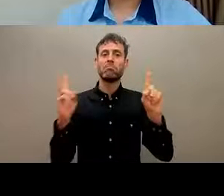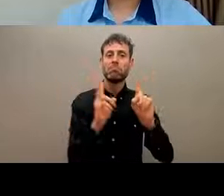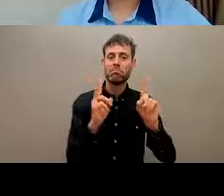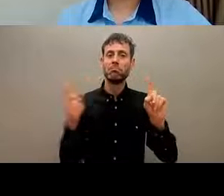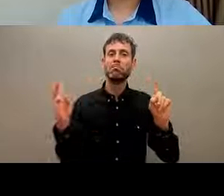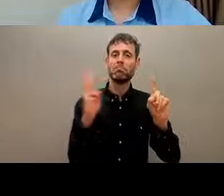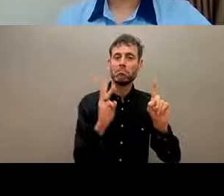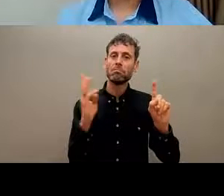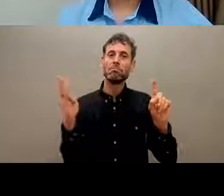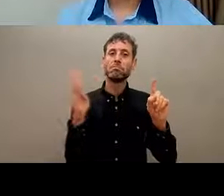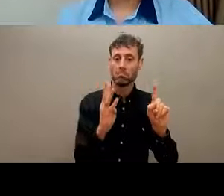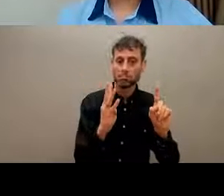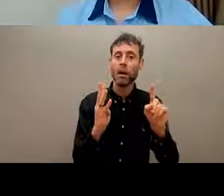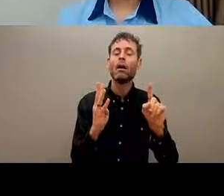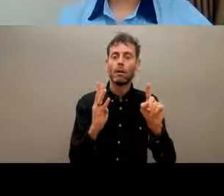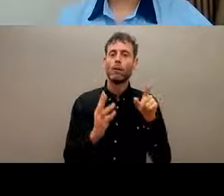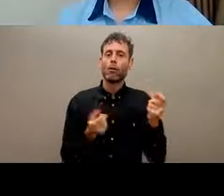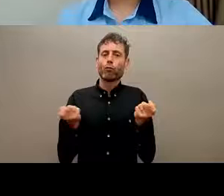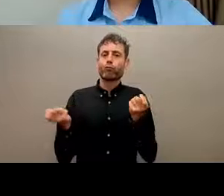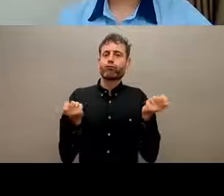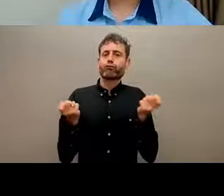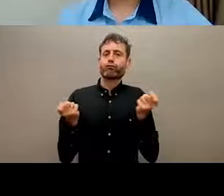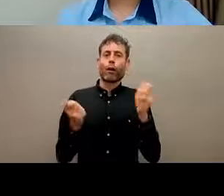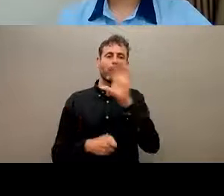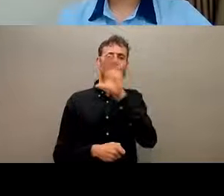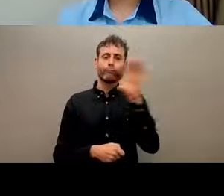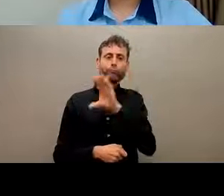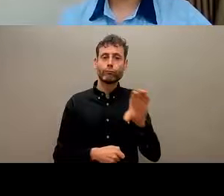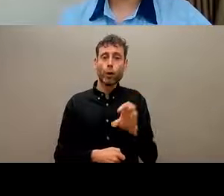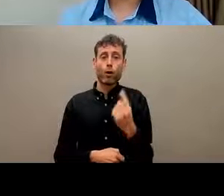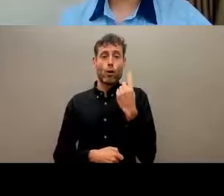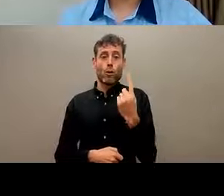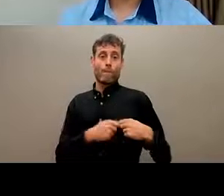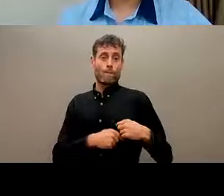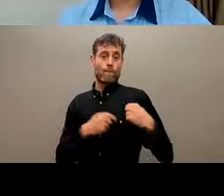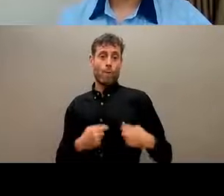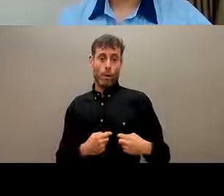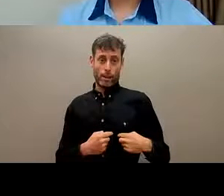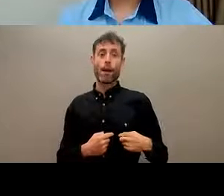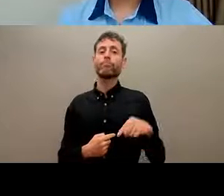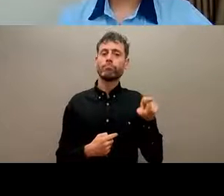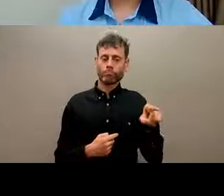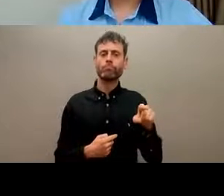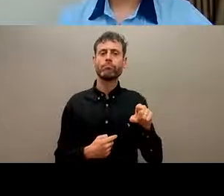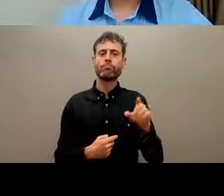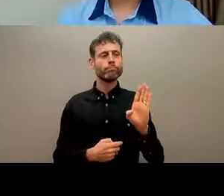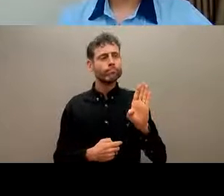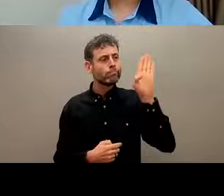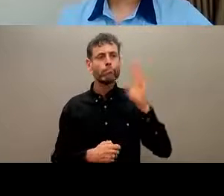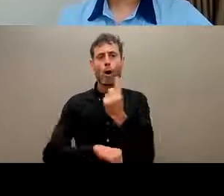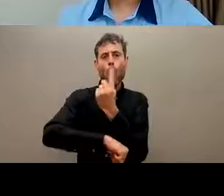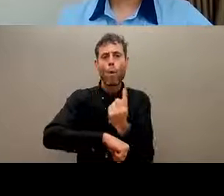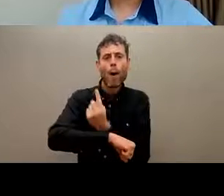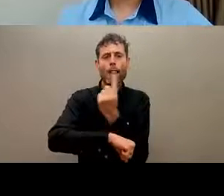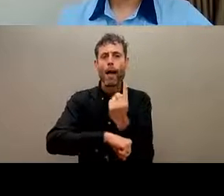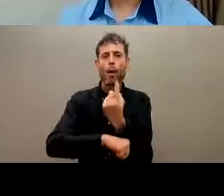like a group of students. And one volunteer has to commit for at least 1 hour per week, and